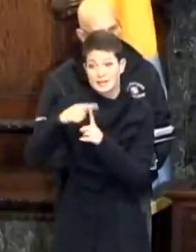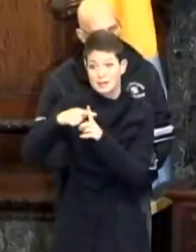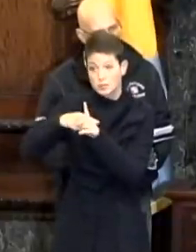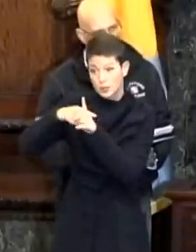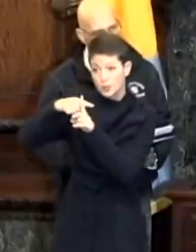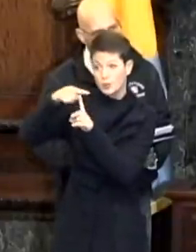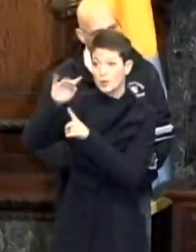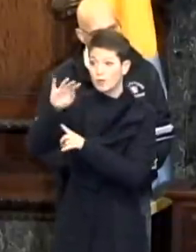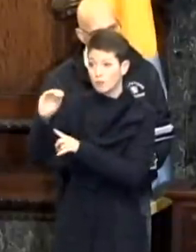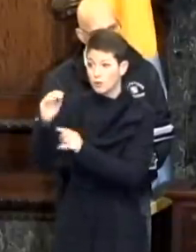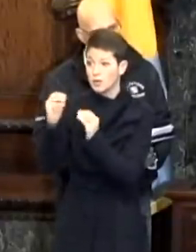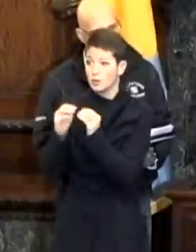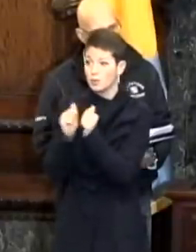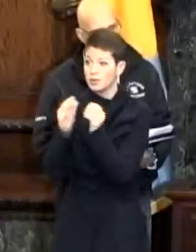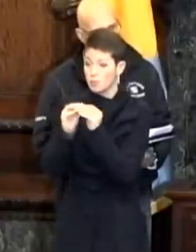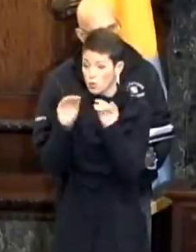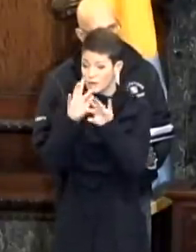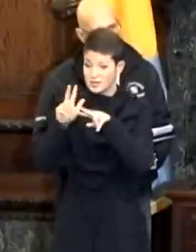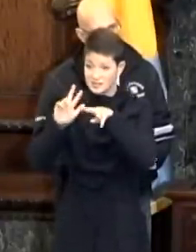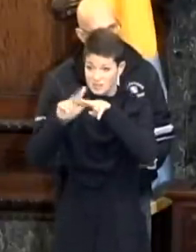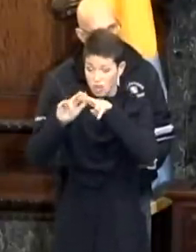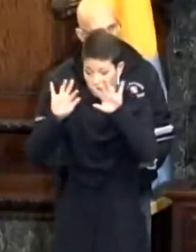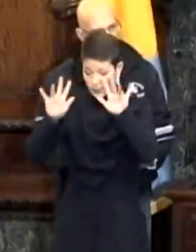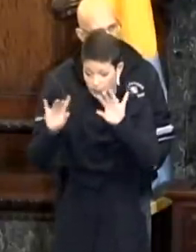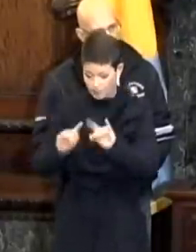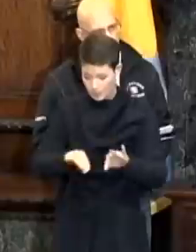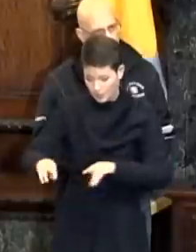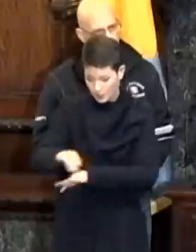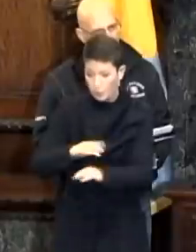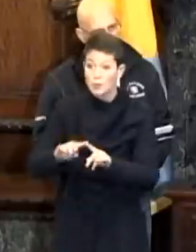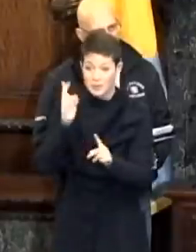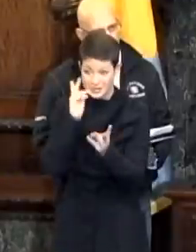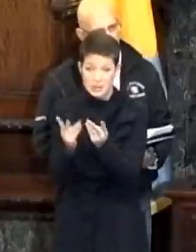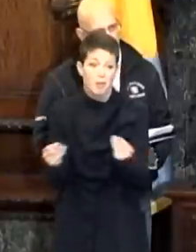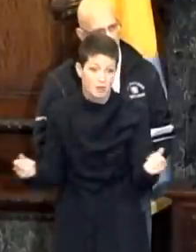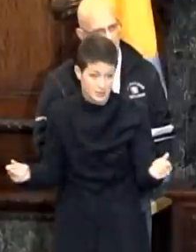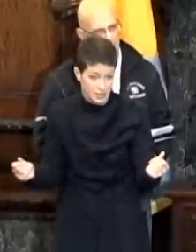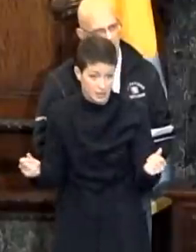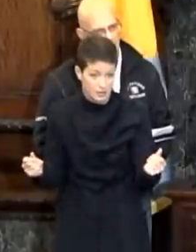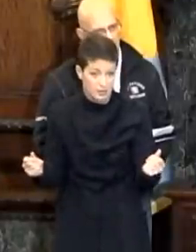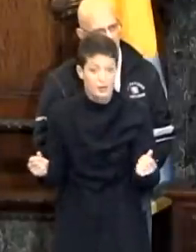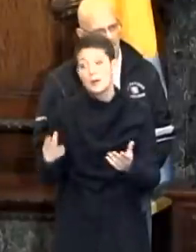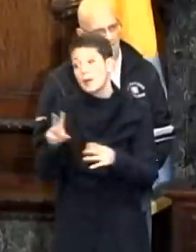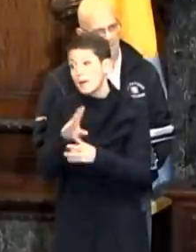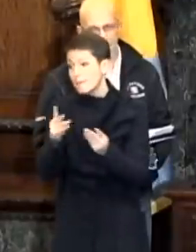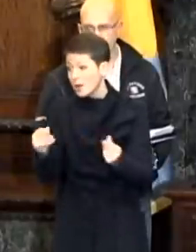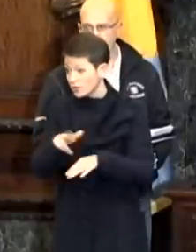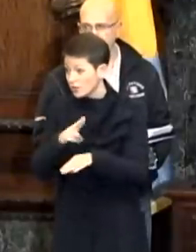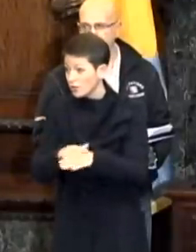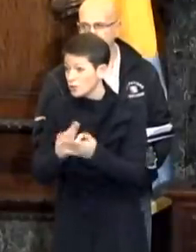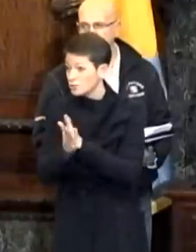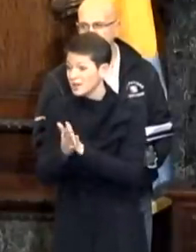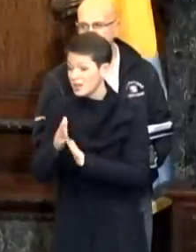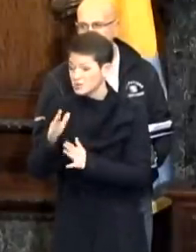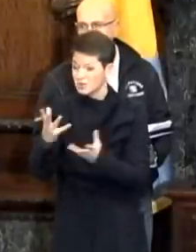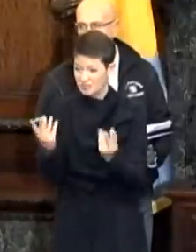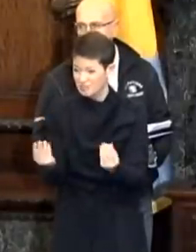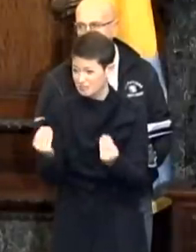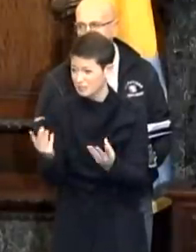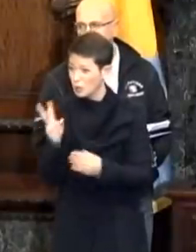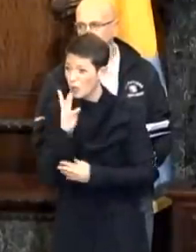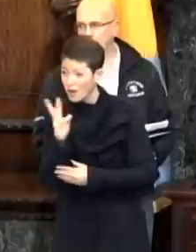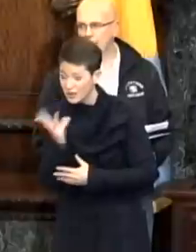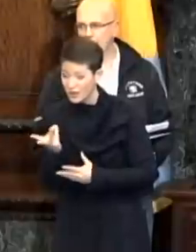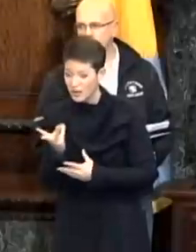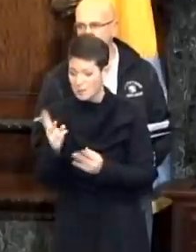40 degrees, with more salt on the roadway, we're going to see the melting. The melting, of course, turns into liquid. The liquid has to go